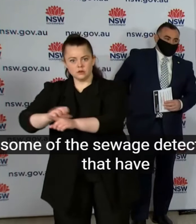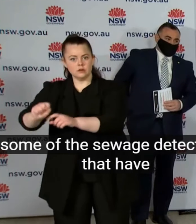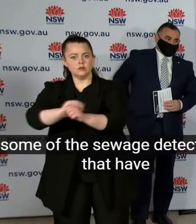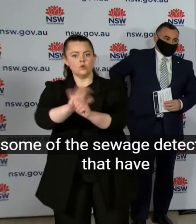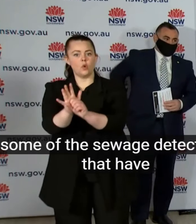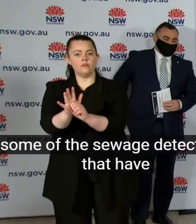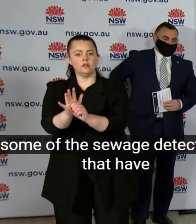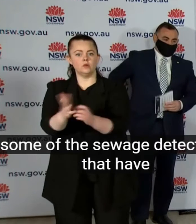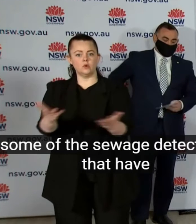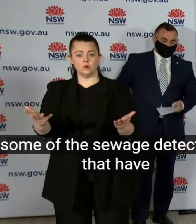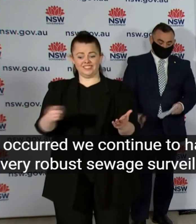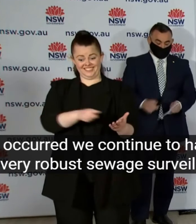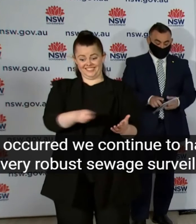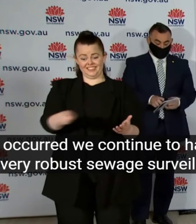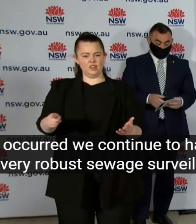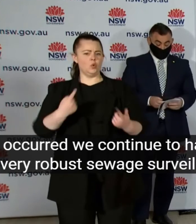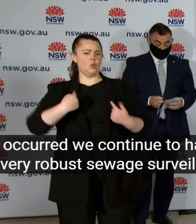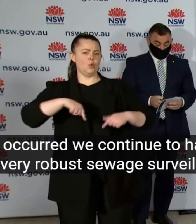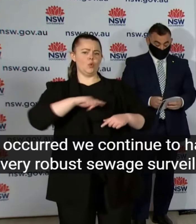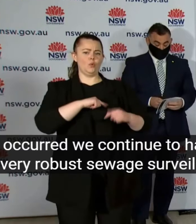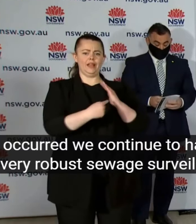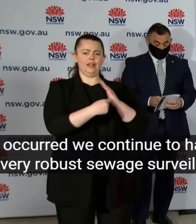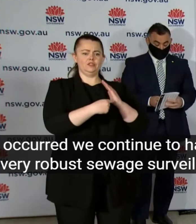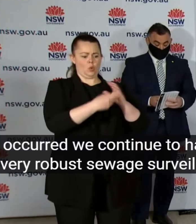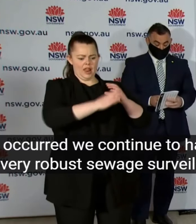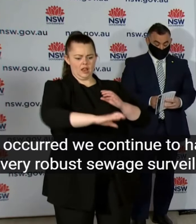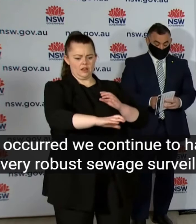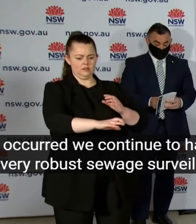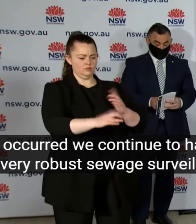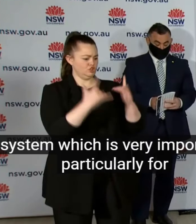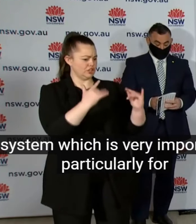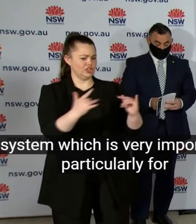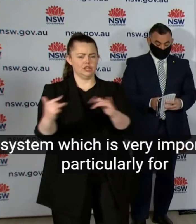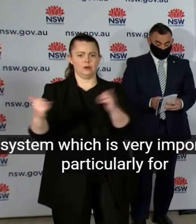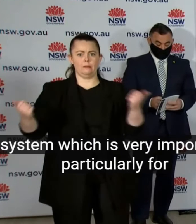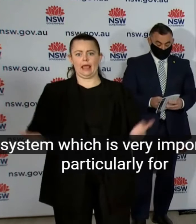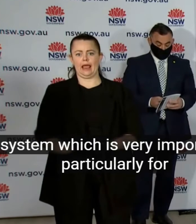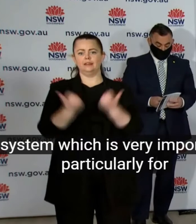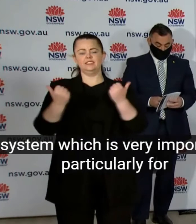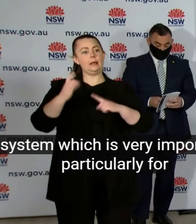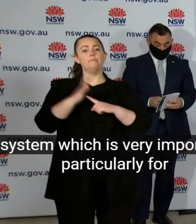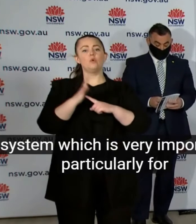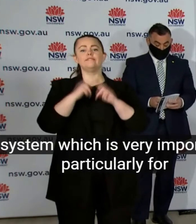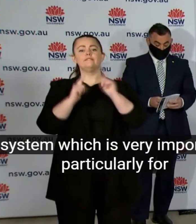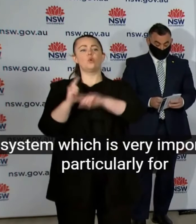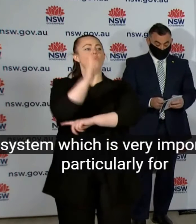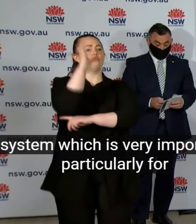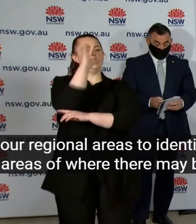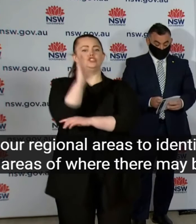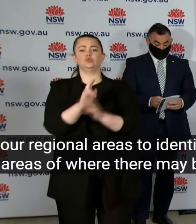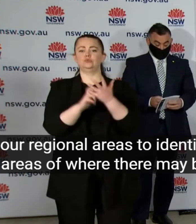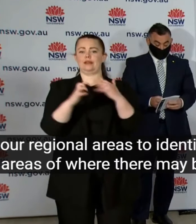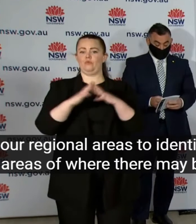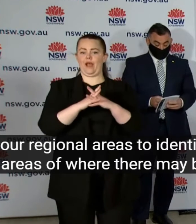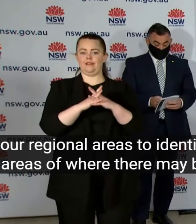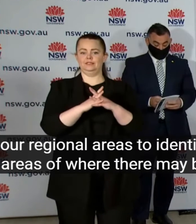We continue to have a very robust sewage surveillance system, which is very important, particularly for our regional areas, to identify